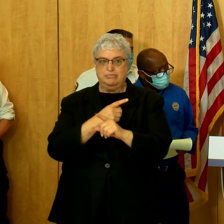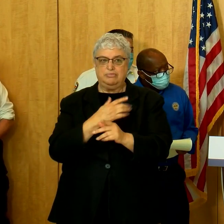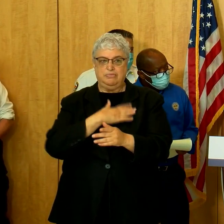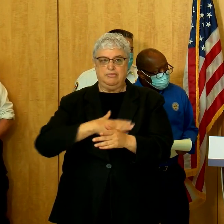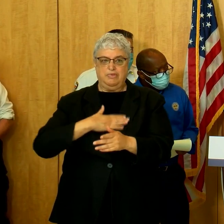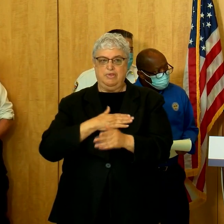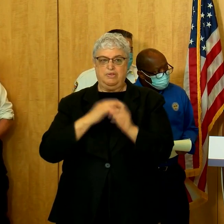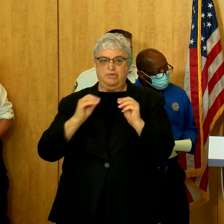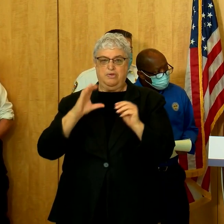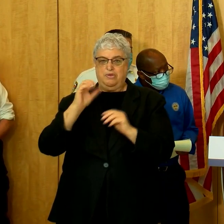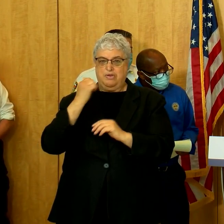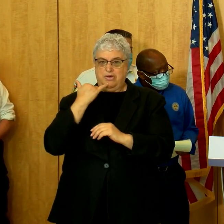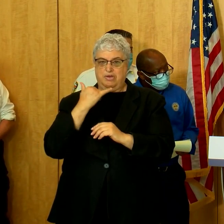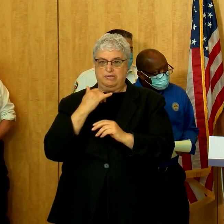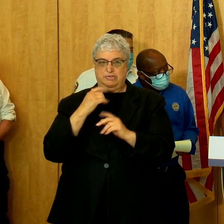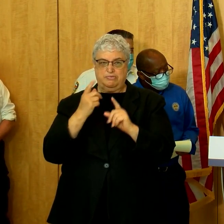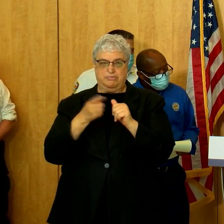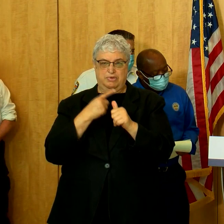terms of